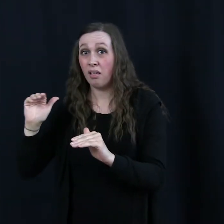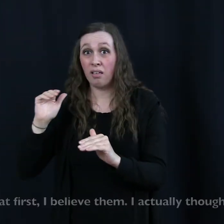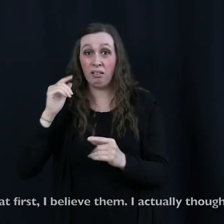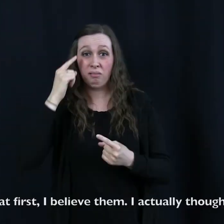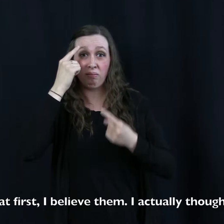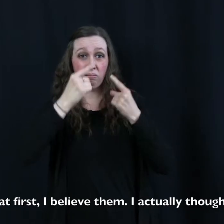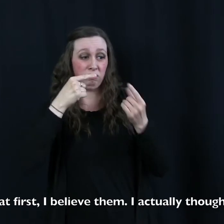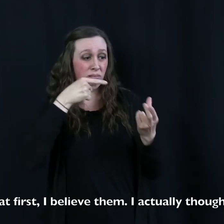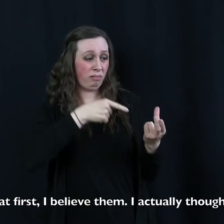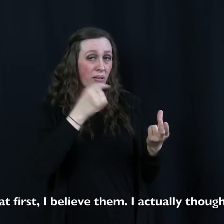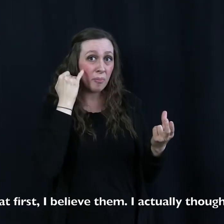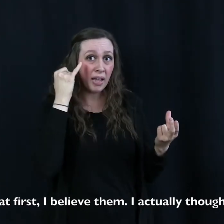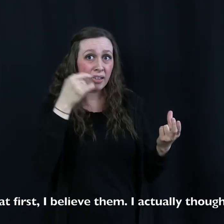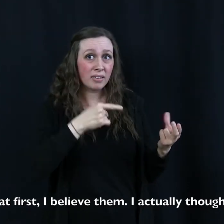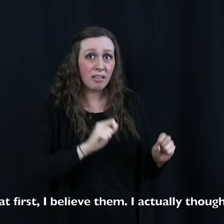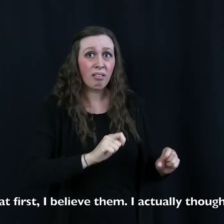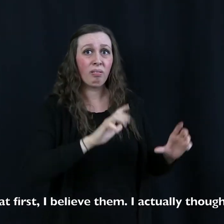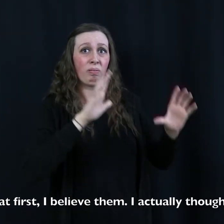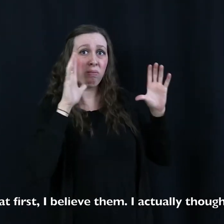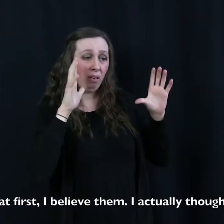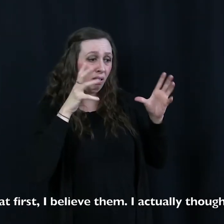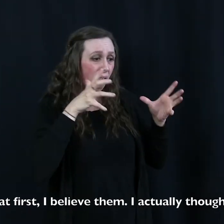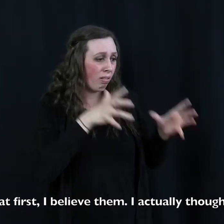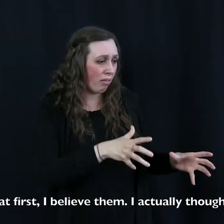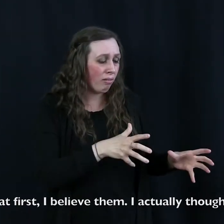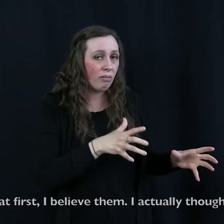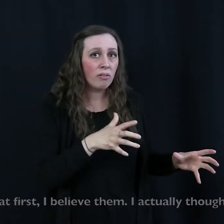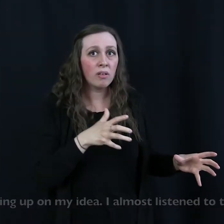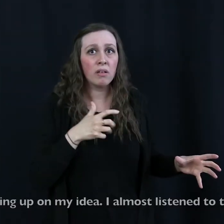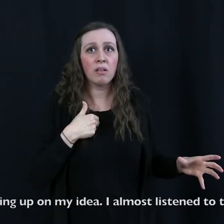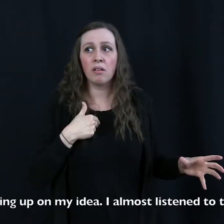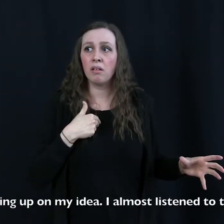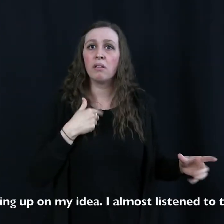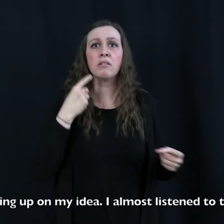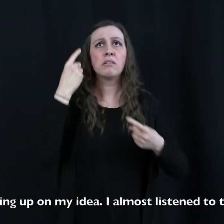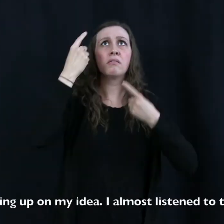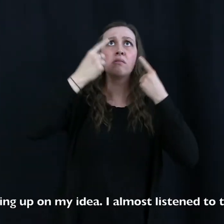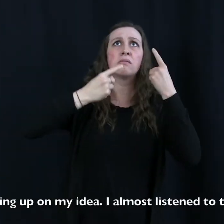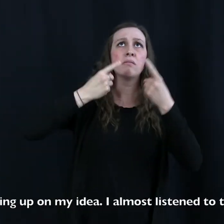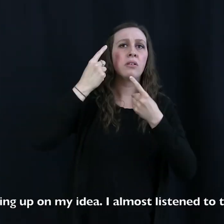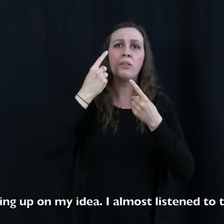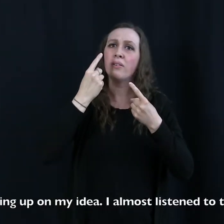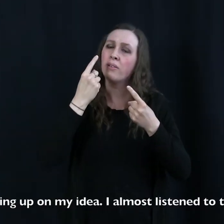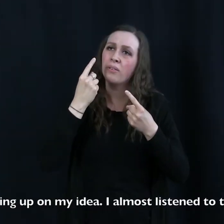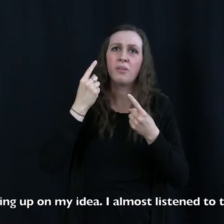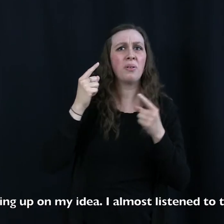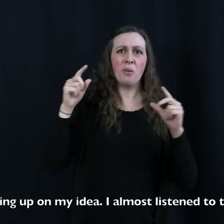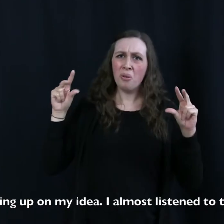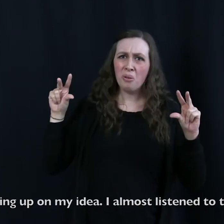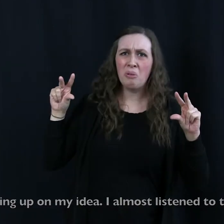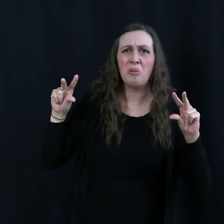And at first, I believed them. I actually thought about giving up on my idea. I almost listened to them.